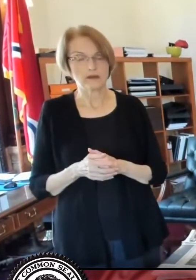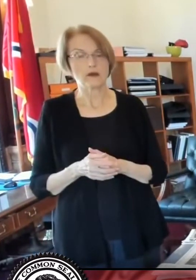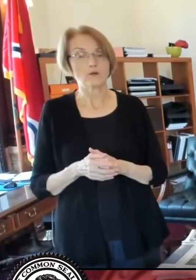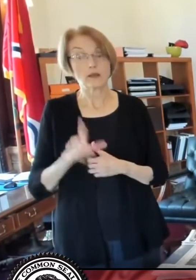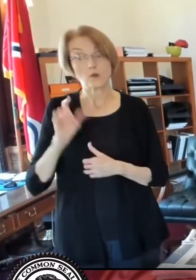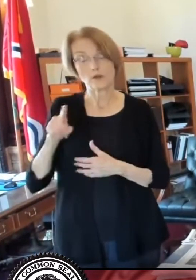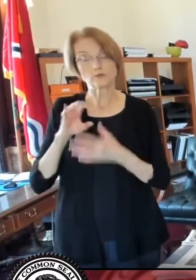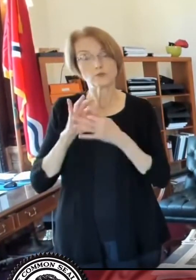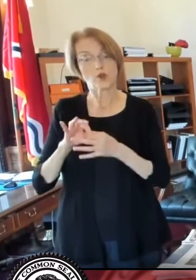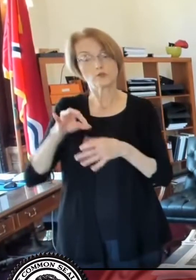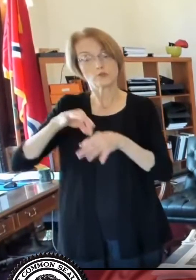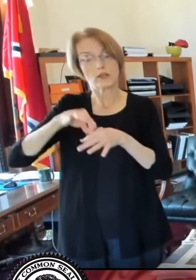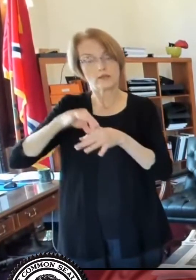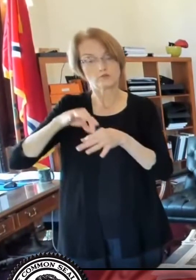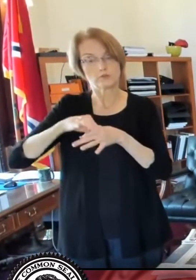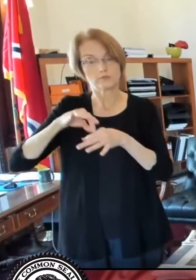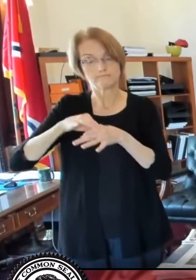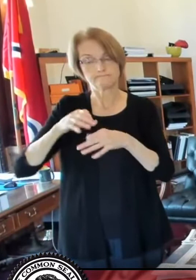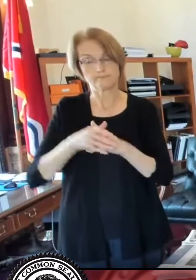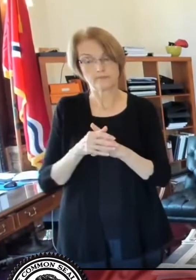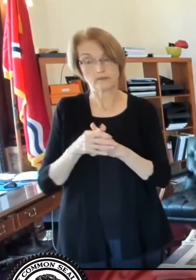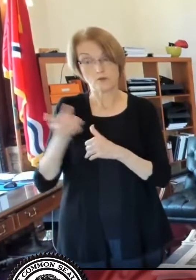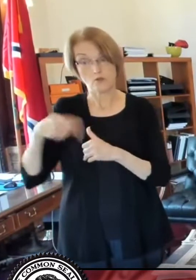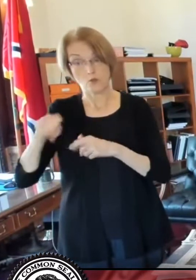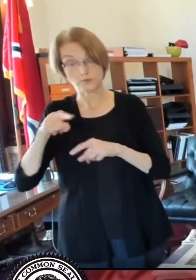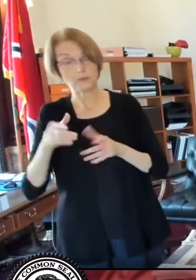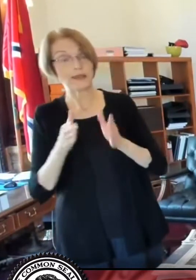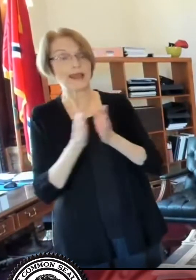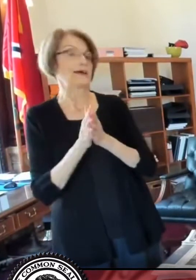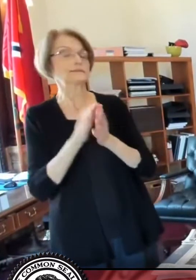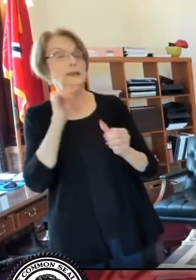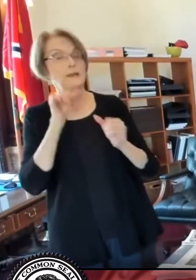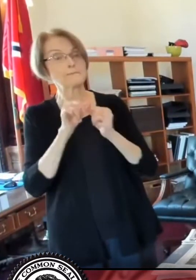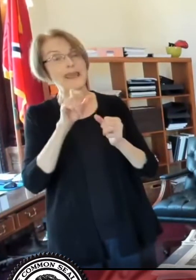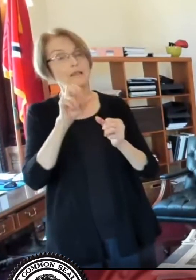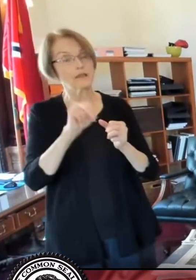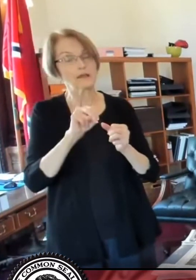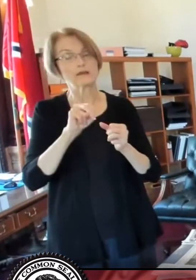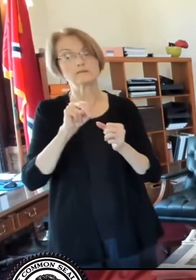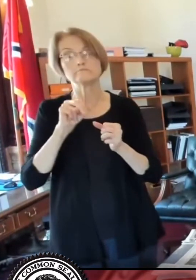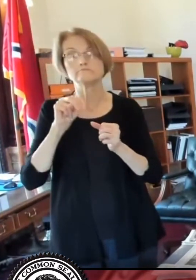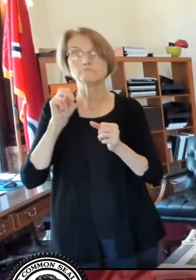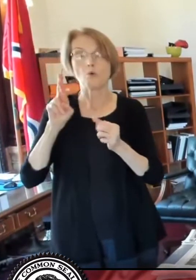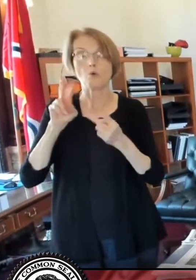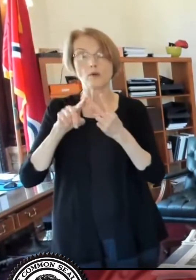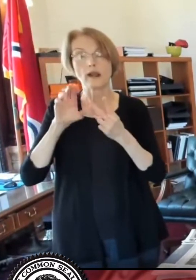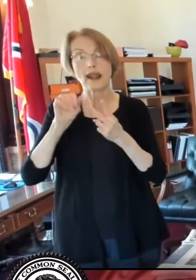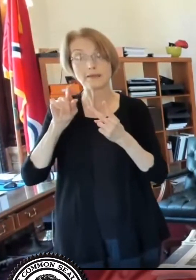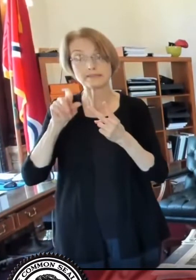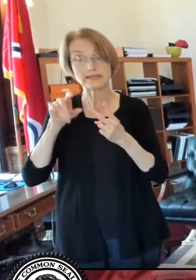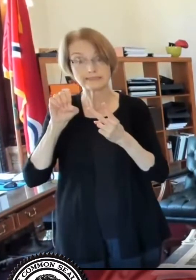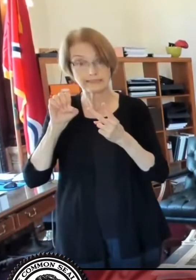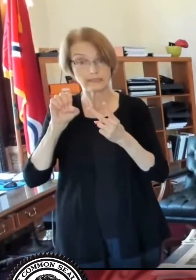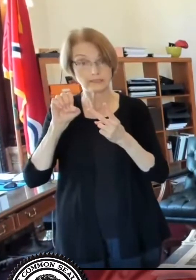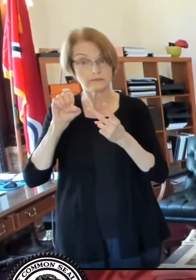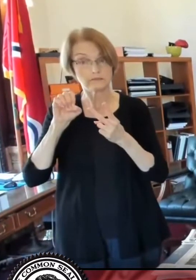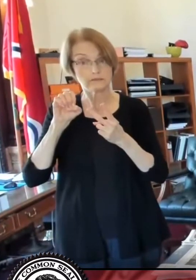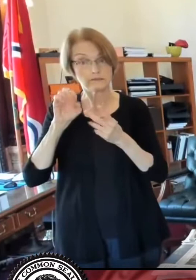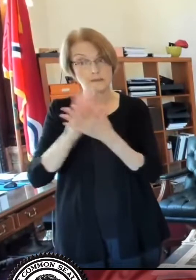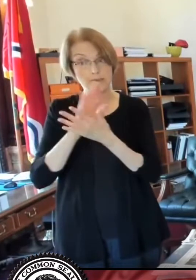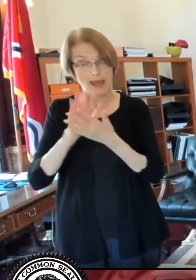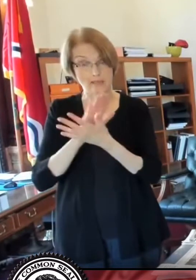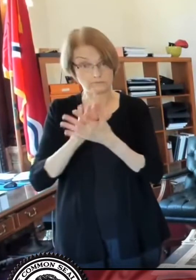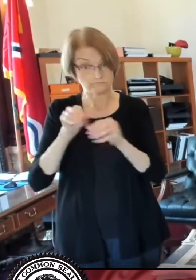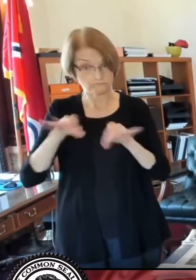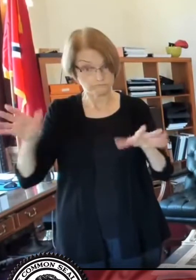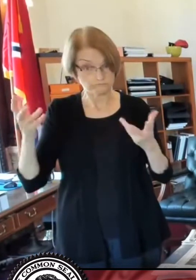have ballots been sent out for those who requested mail-in or absentee ballots? And how does somebody check the status